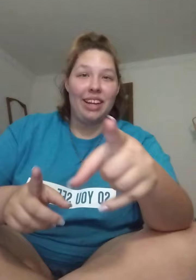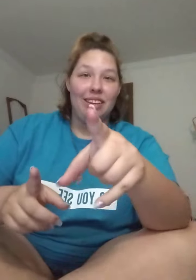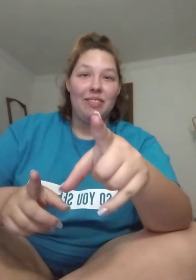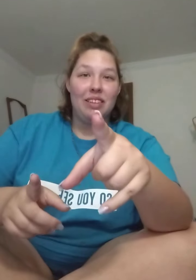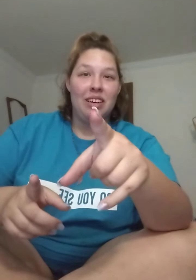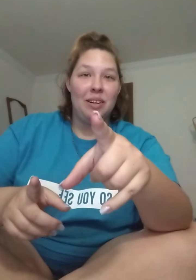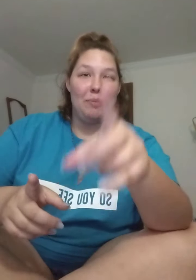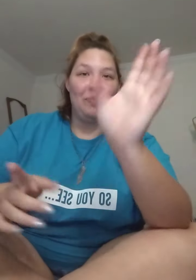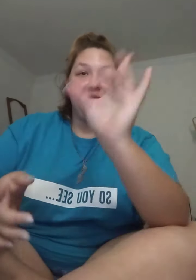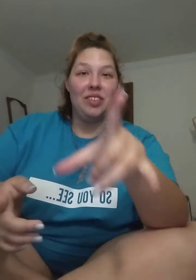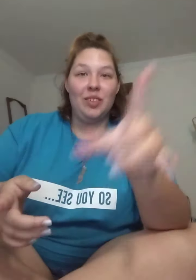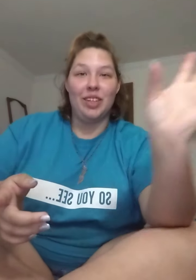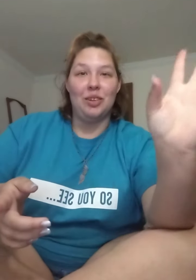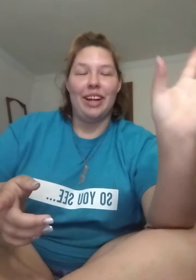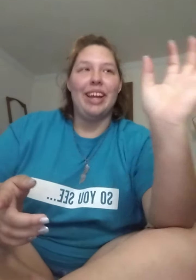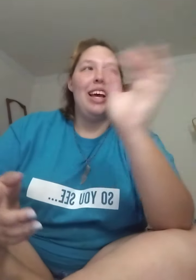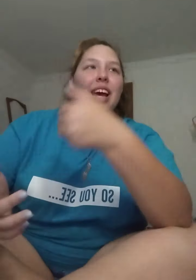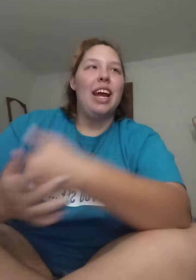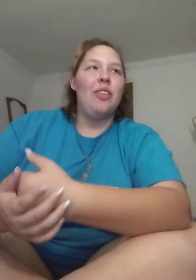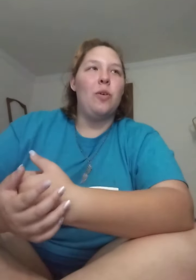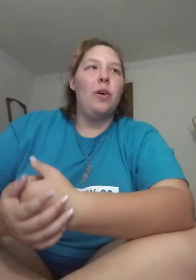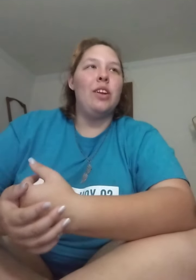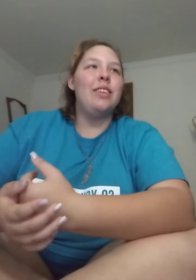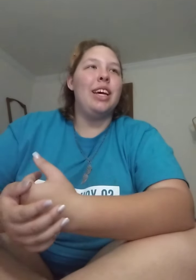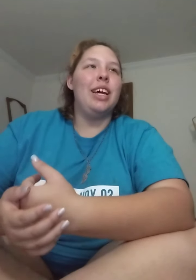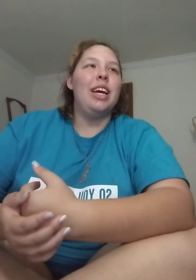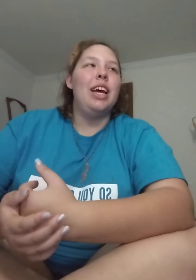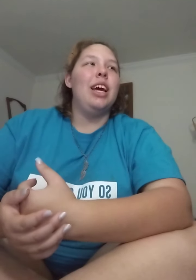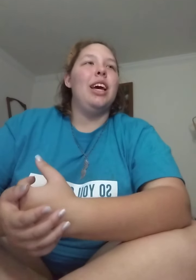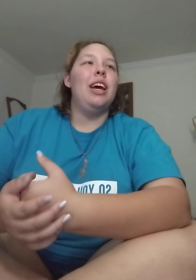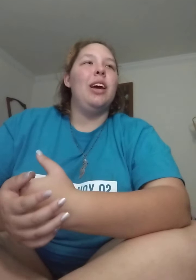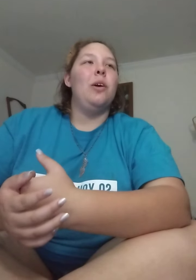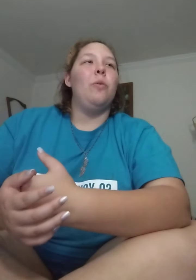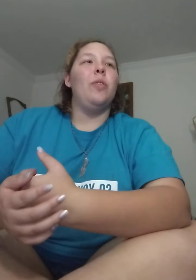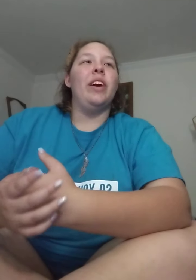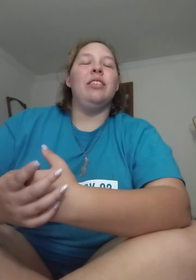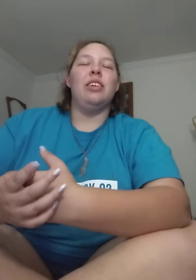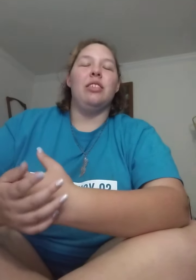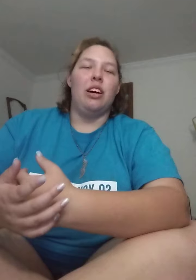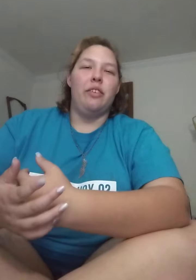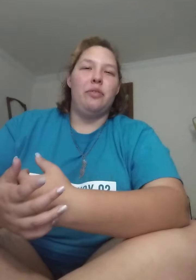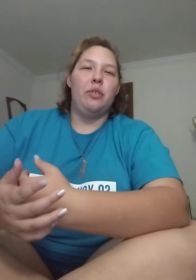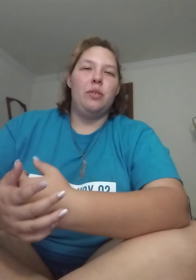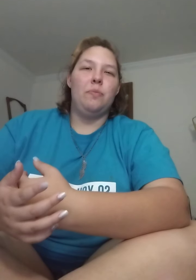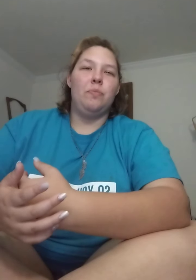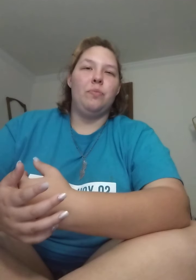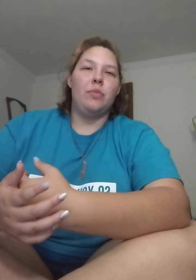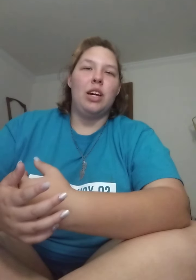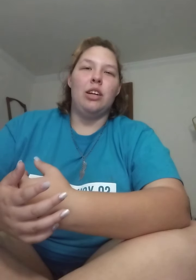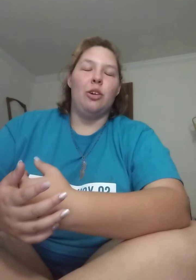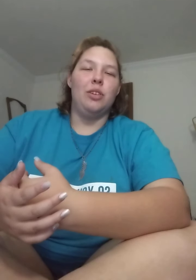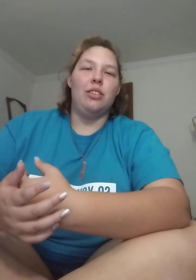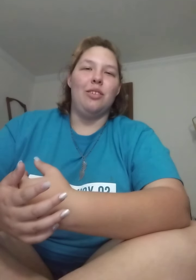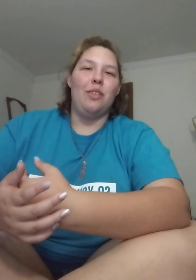begging. You guys know that. And the quote of the day: when things get tough, God's always still